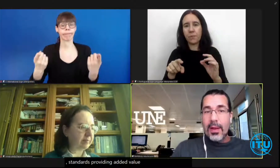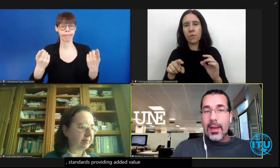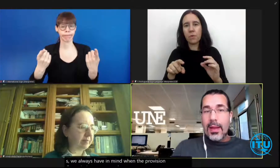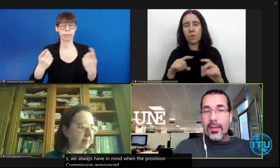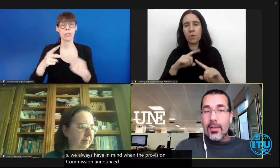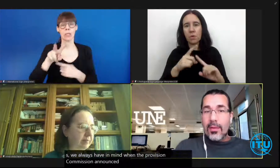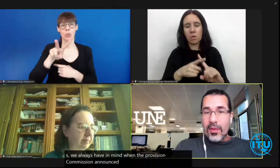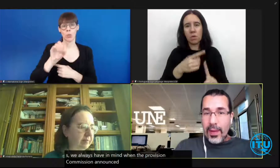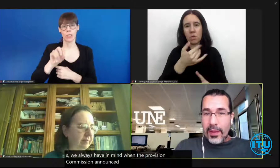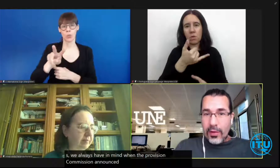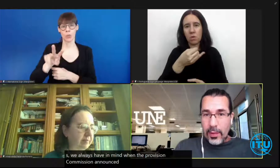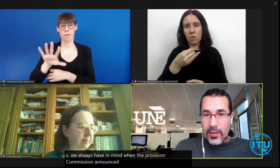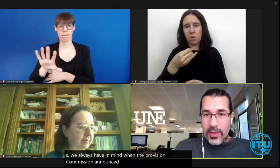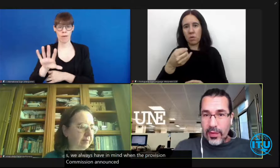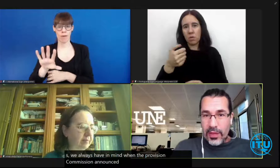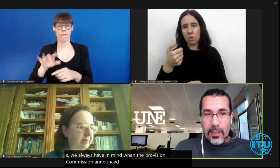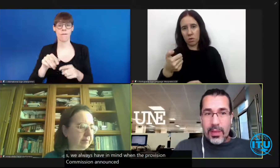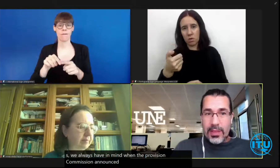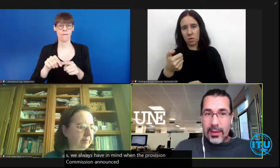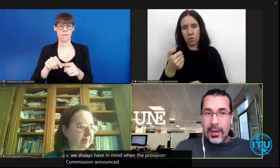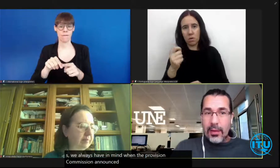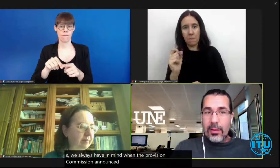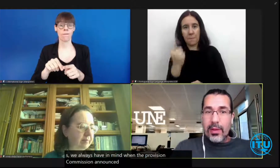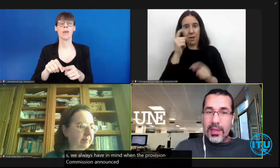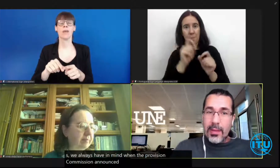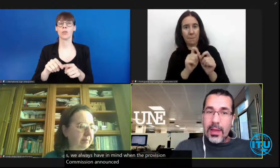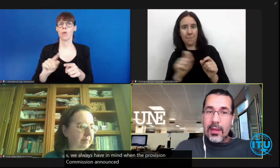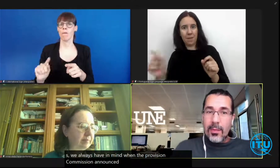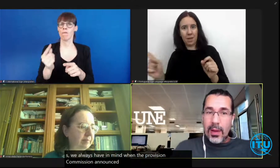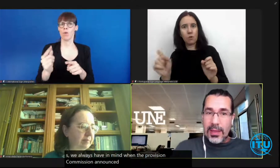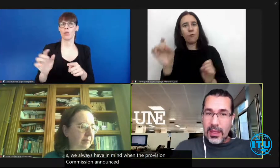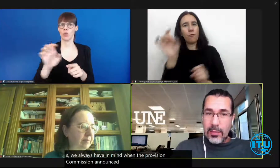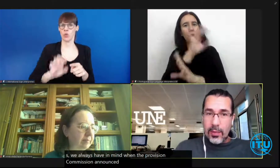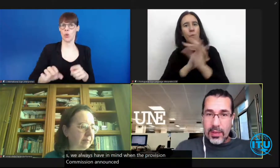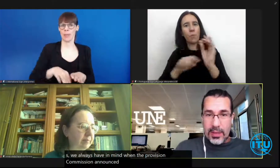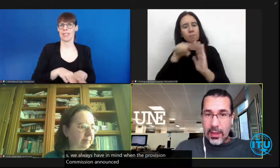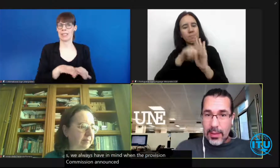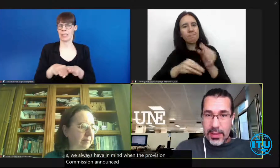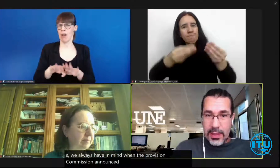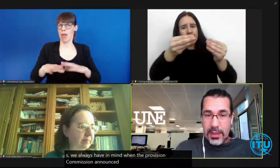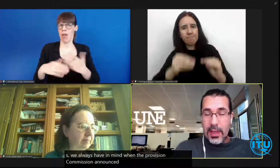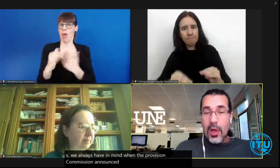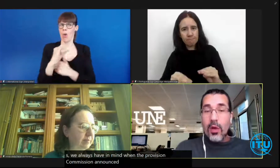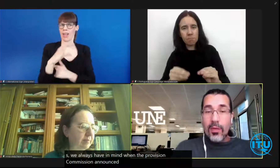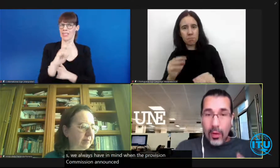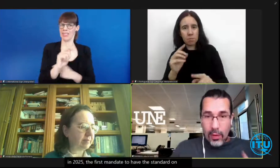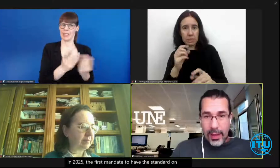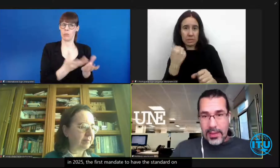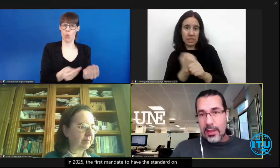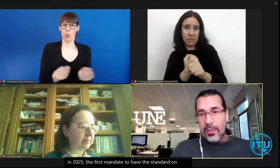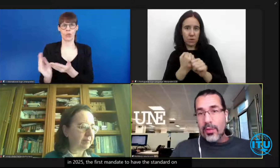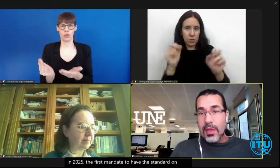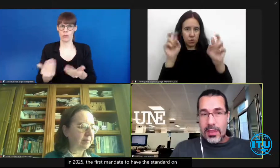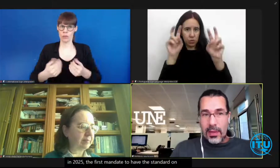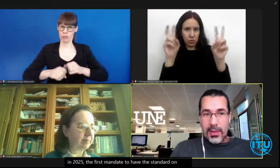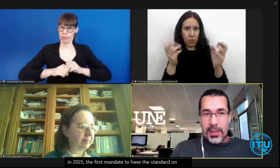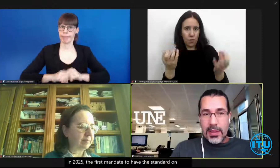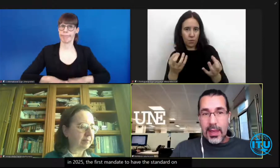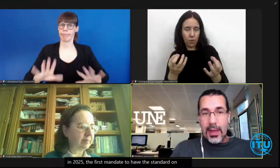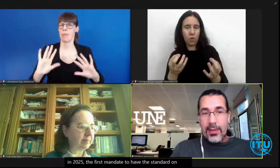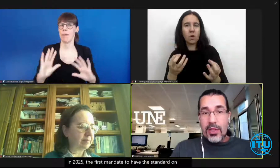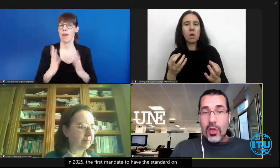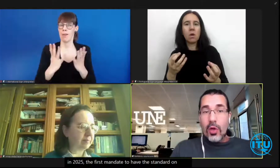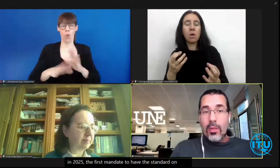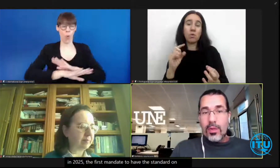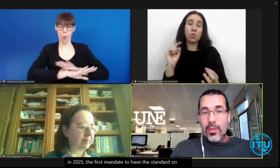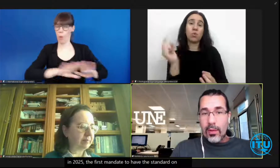2025 the first mandate to produce the first European standard on the accessibility of ICT products and services, of all ICT products and